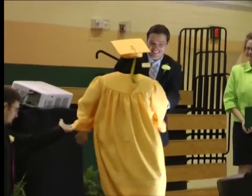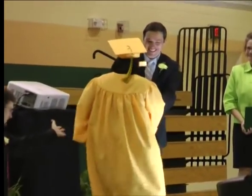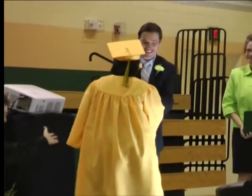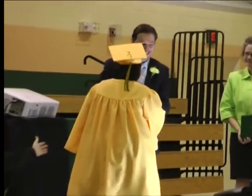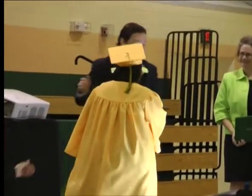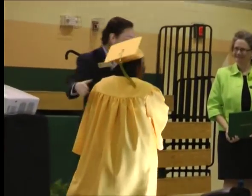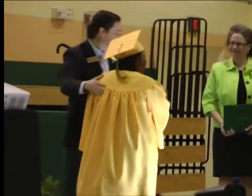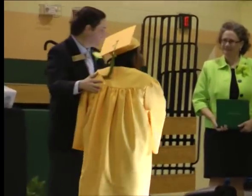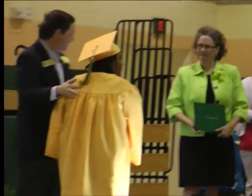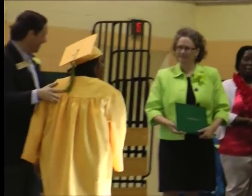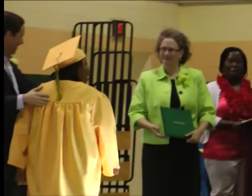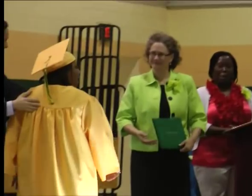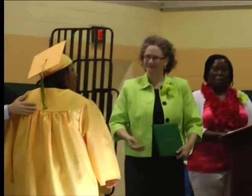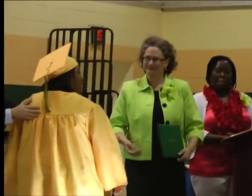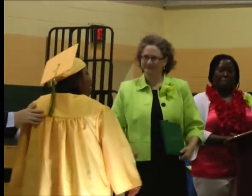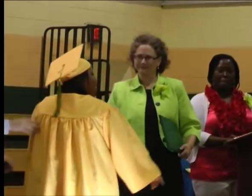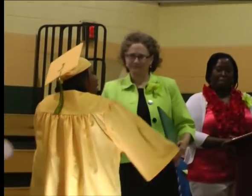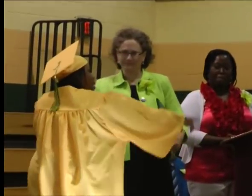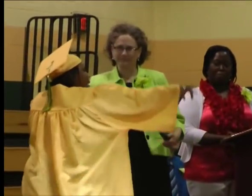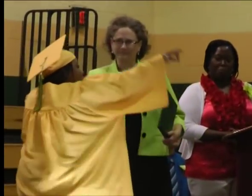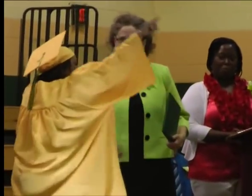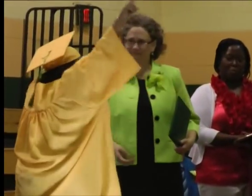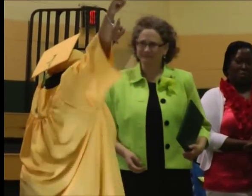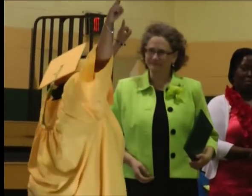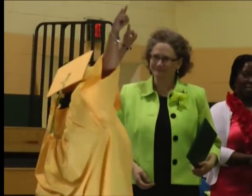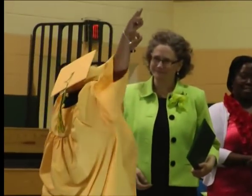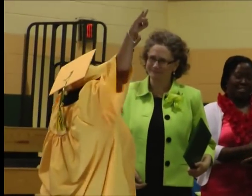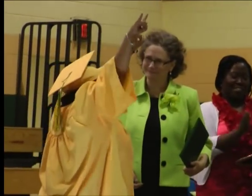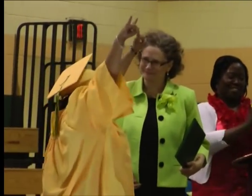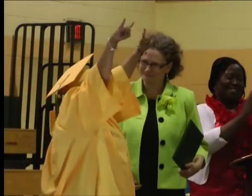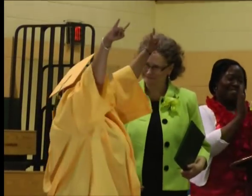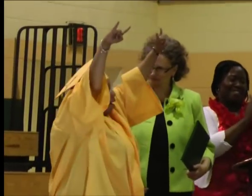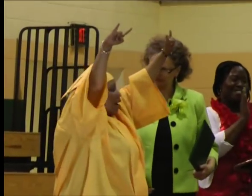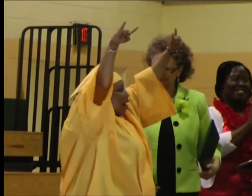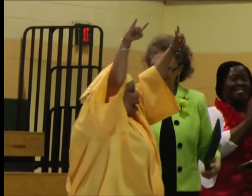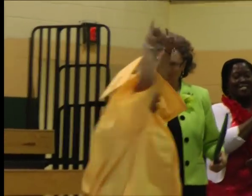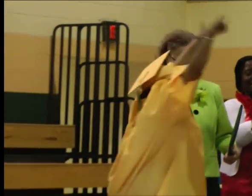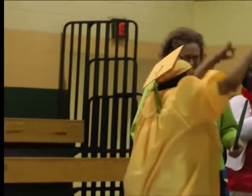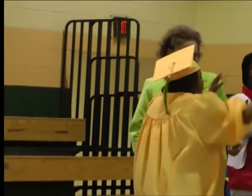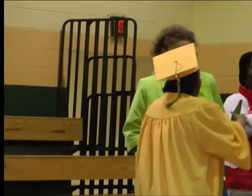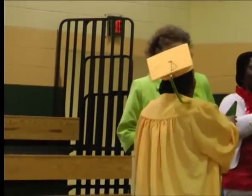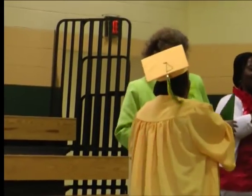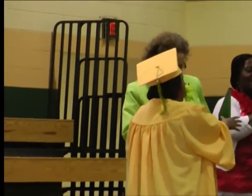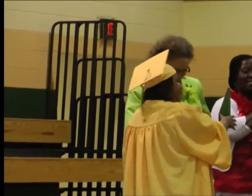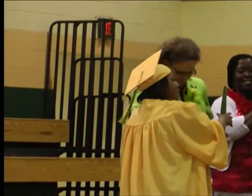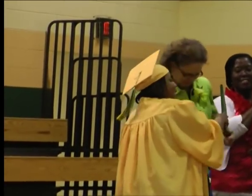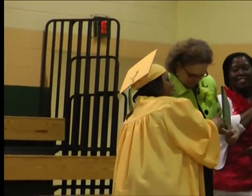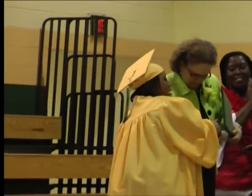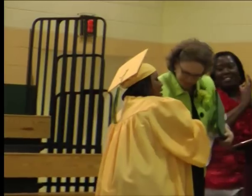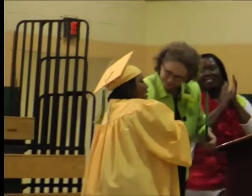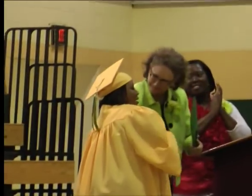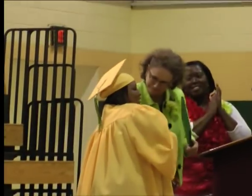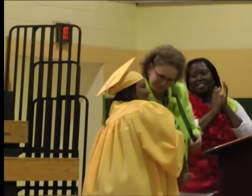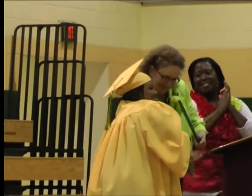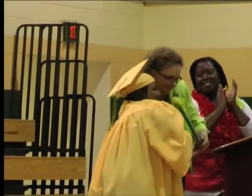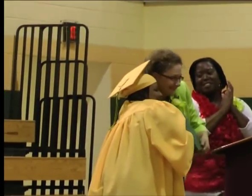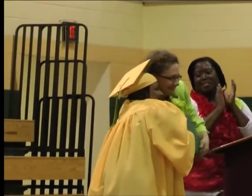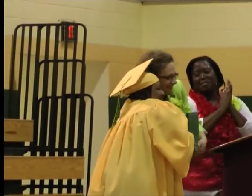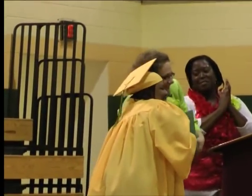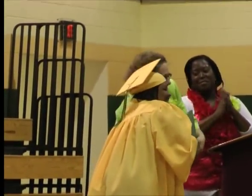change the world. And I look forward to each of you doing that. It seems you've got a lot of energy. You know, my energy is waiting and